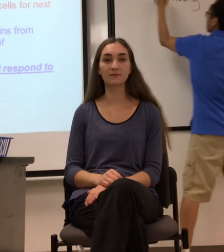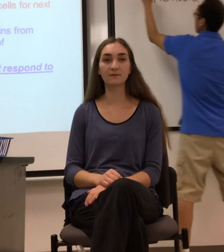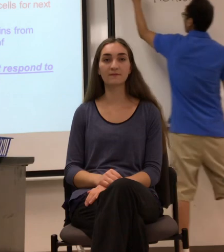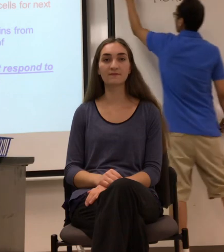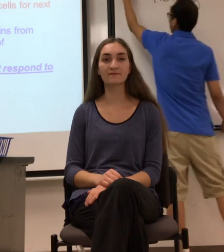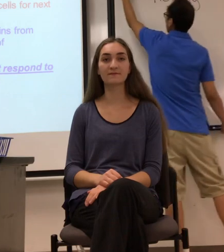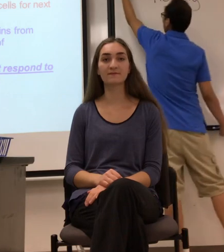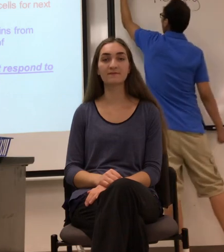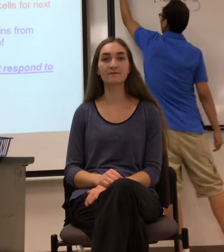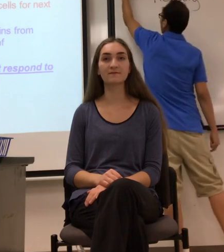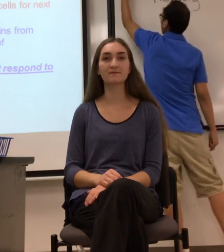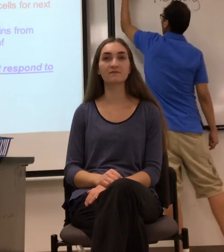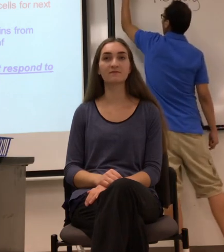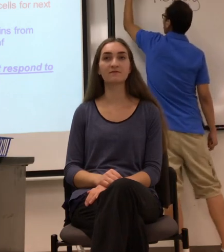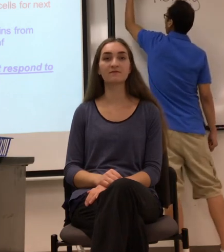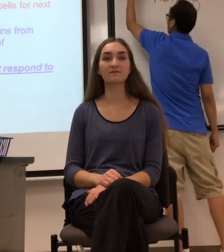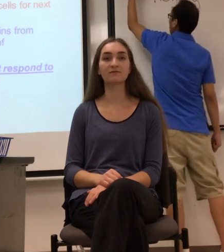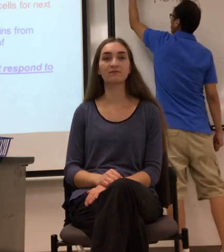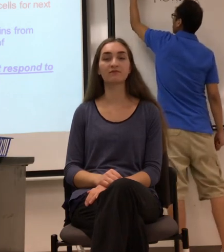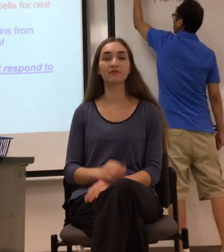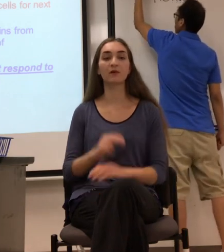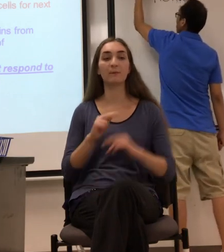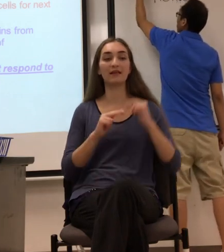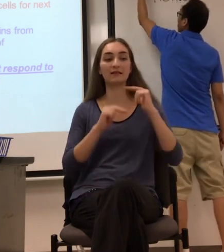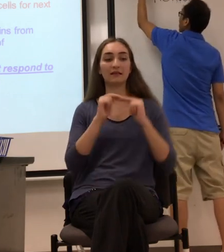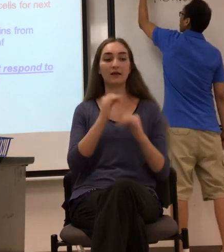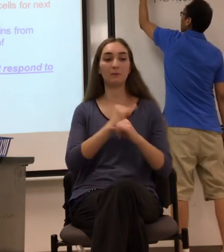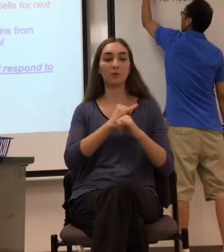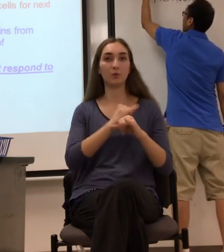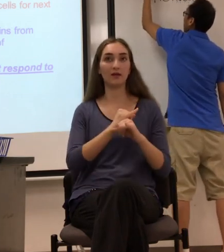So, building immunity, actively or passively.